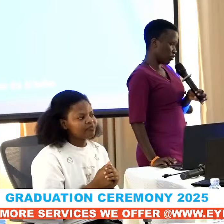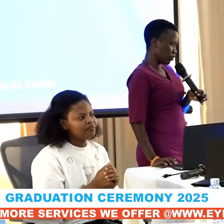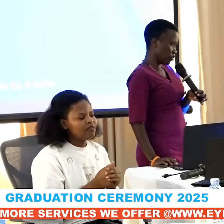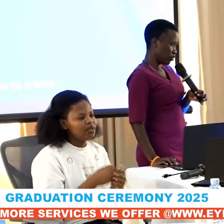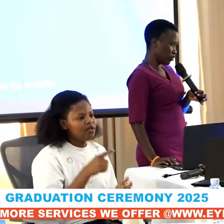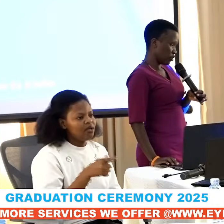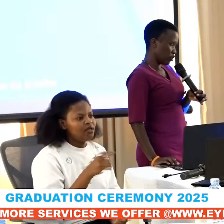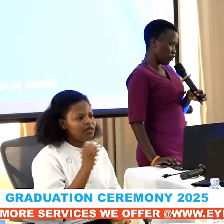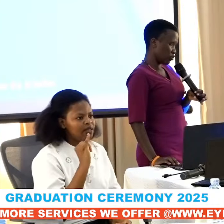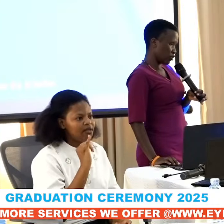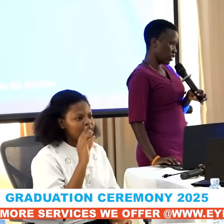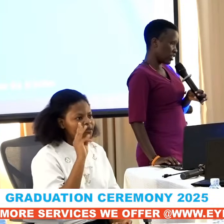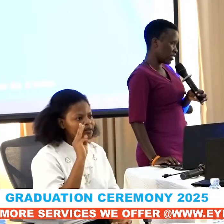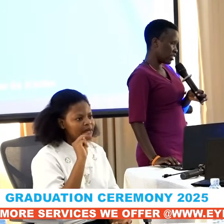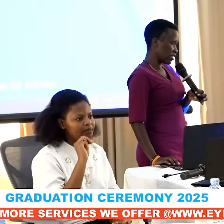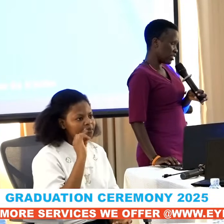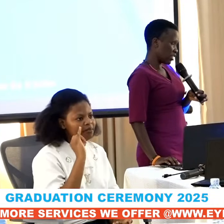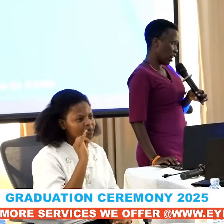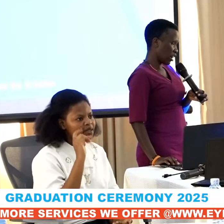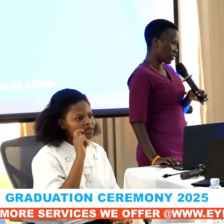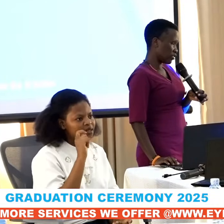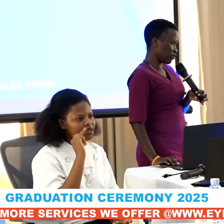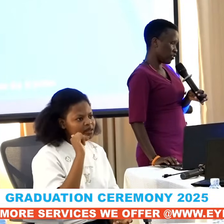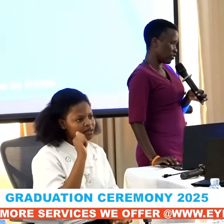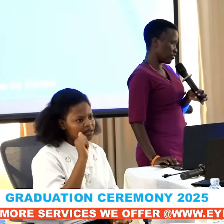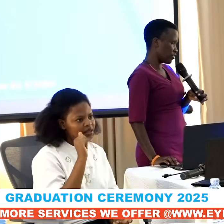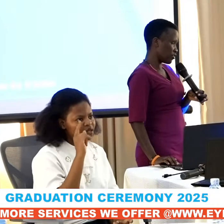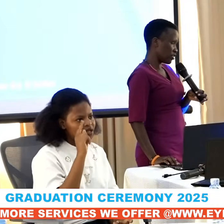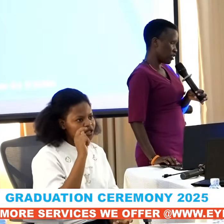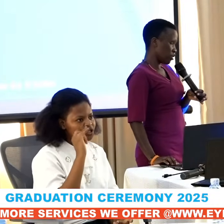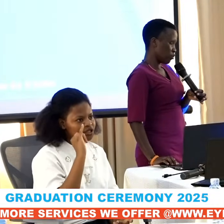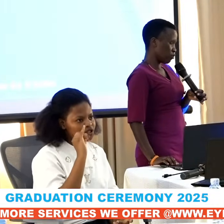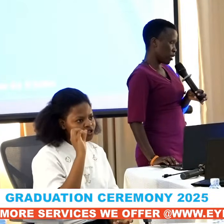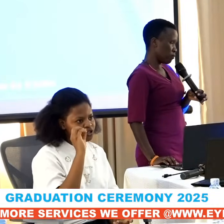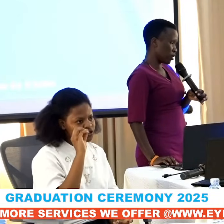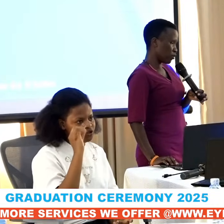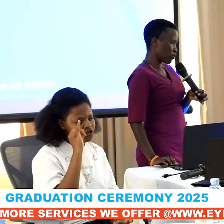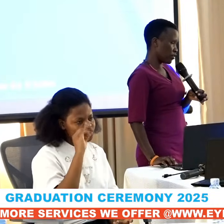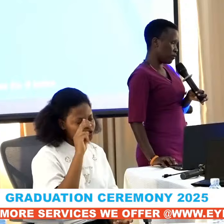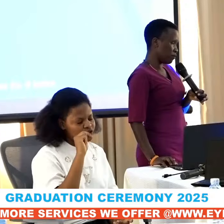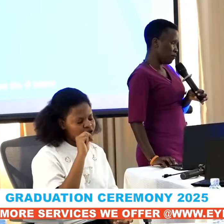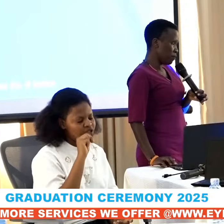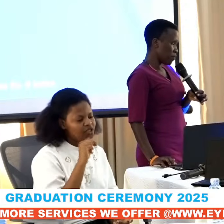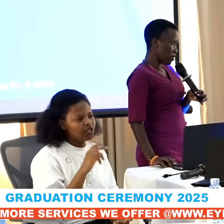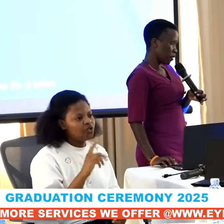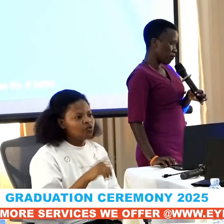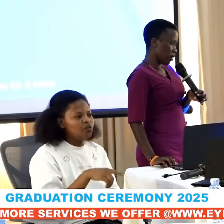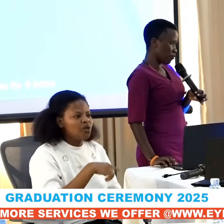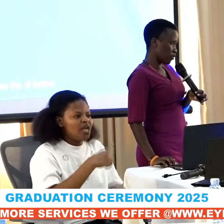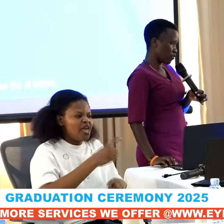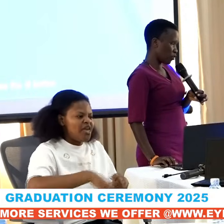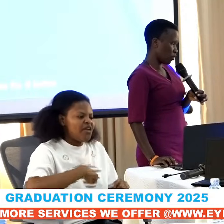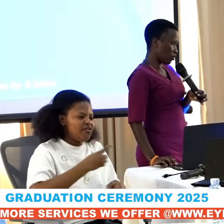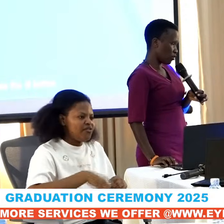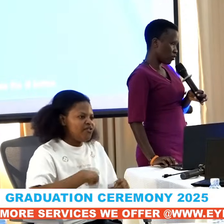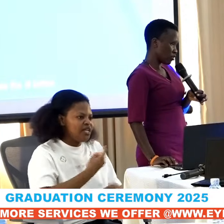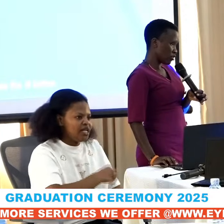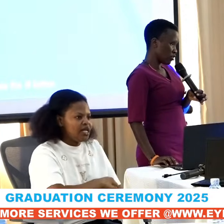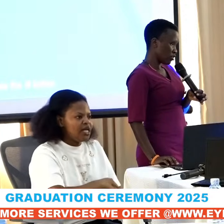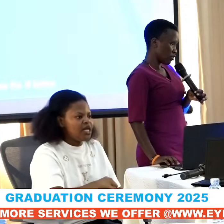limitation to daily activities, which may be caused by